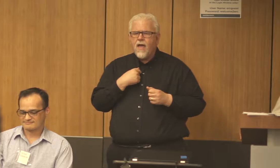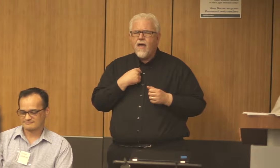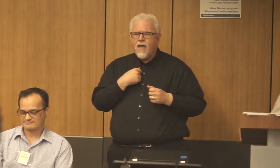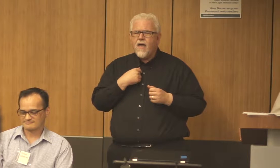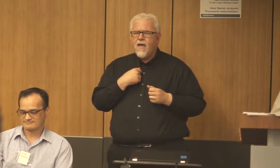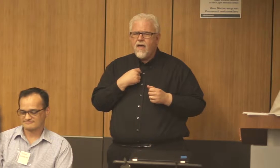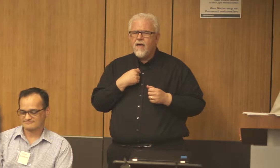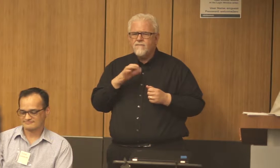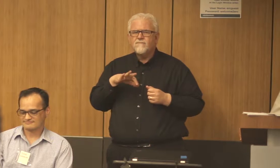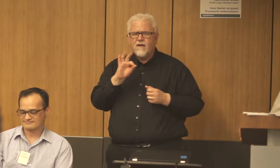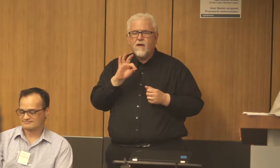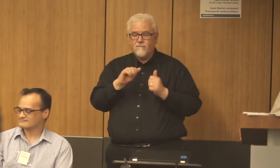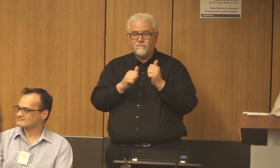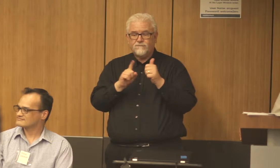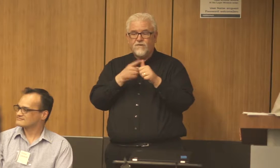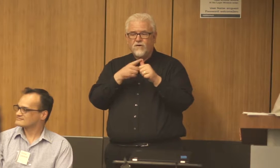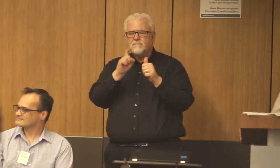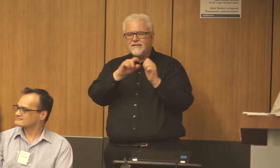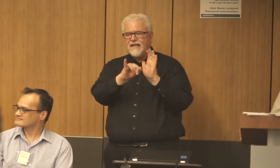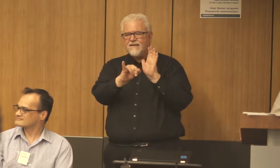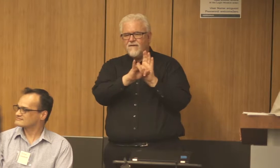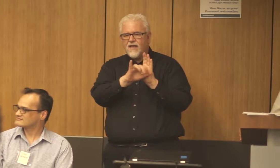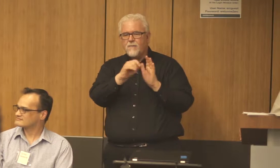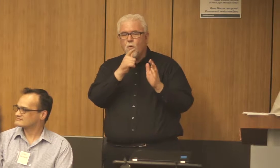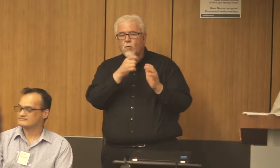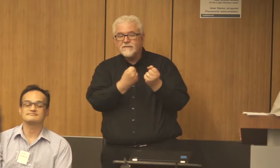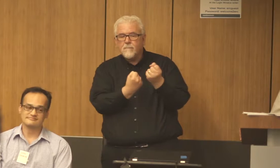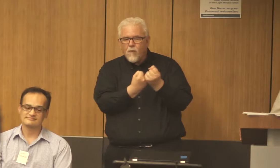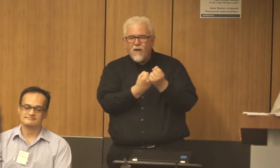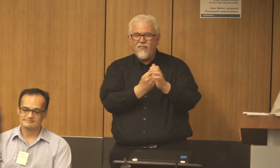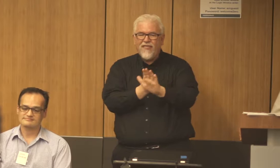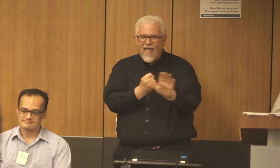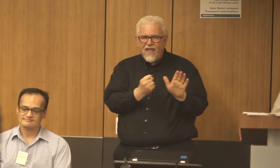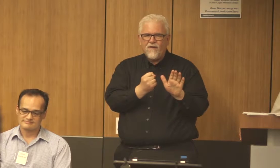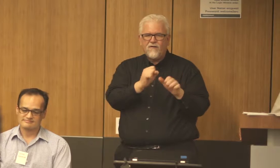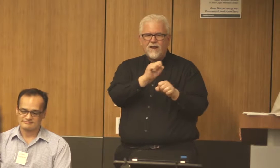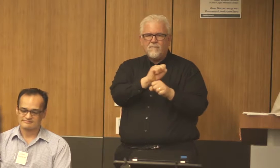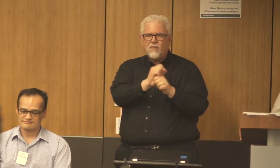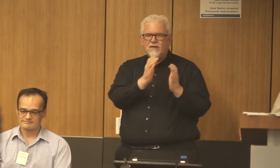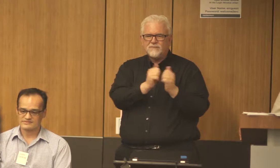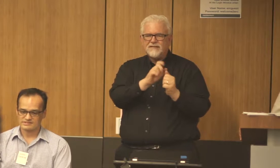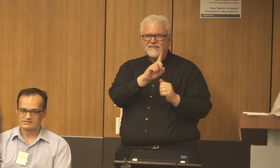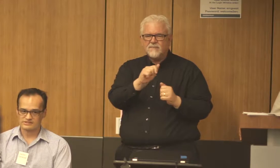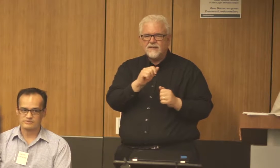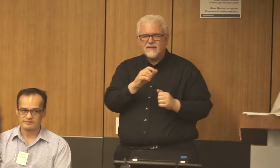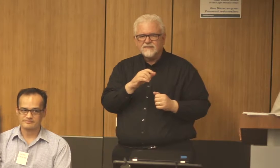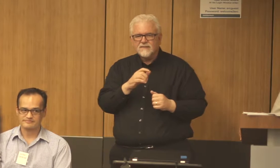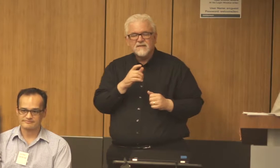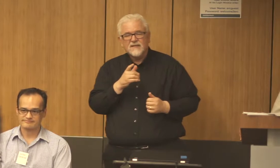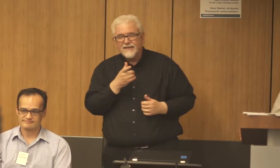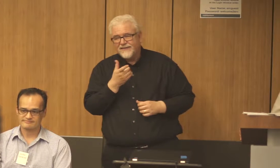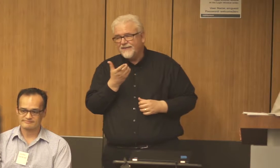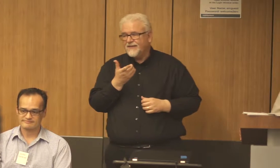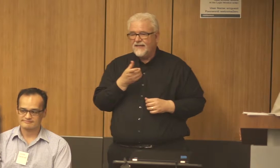that first we have to identify companies that actually support their own employees with disabilities, because if the